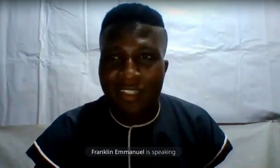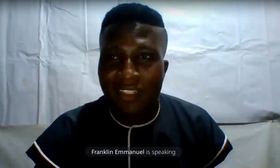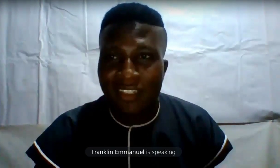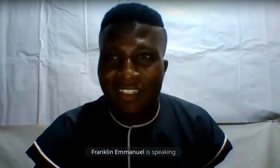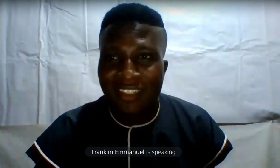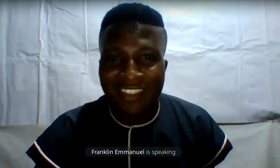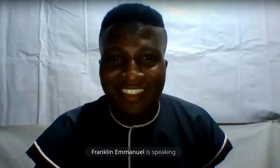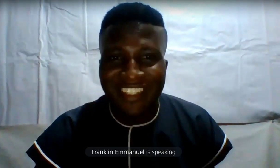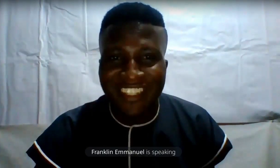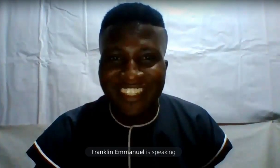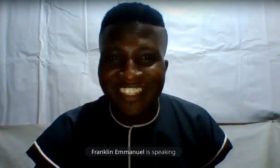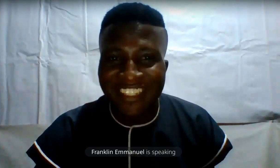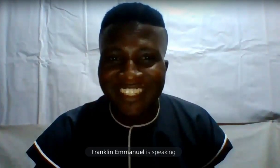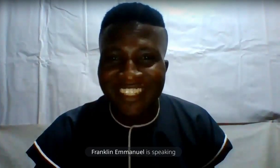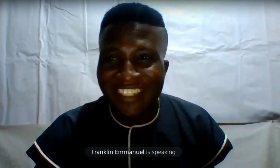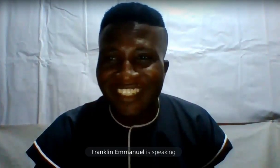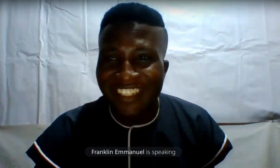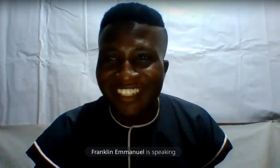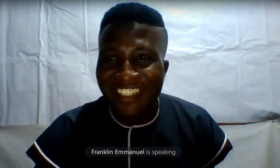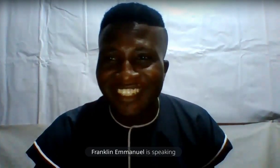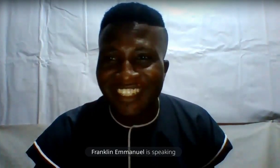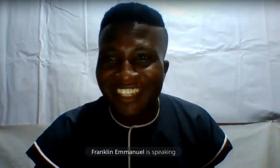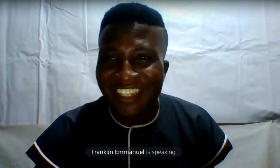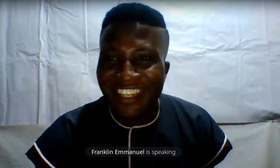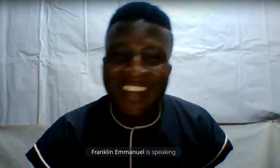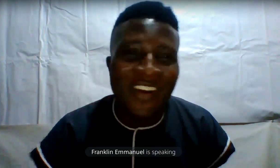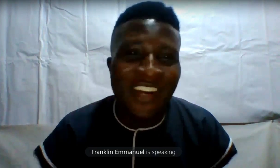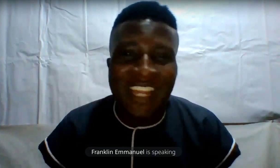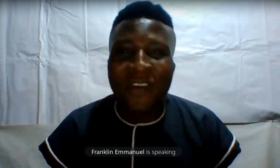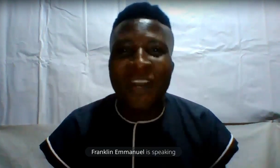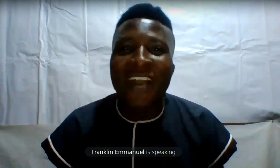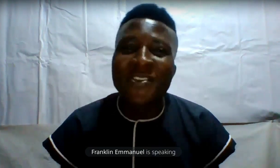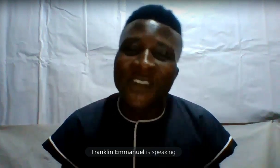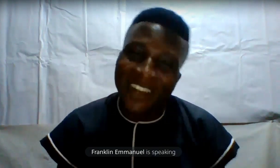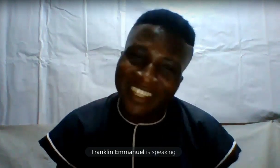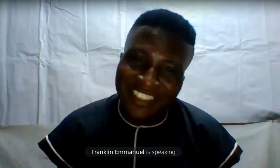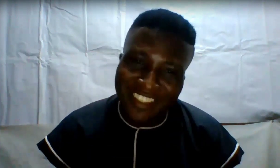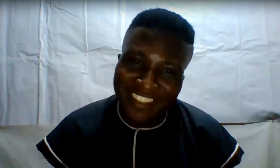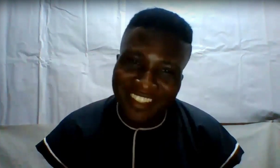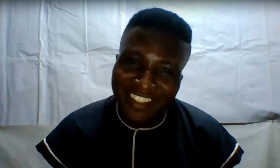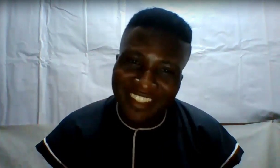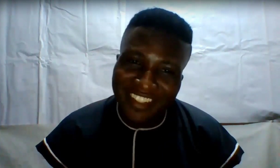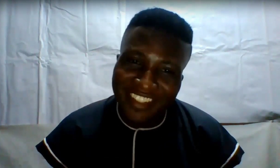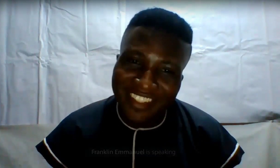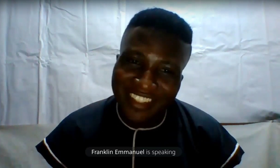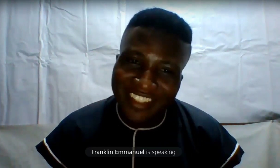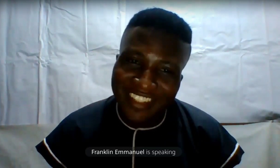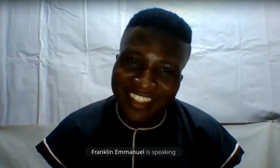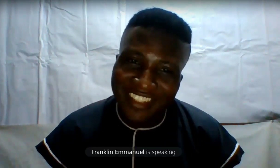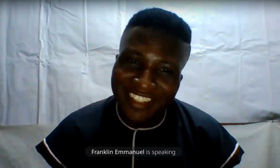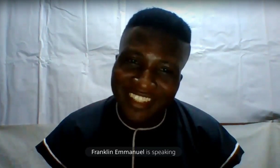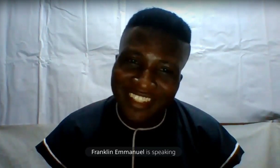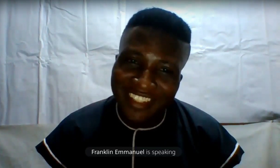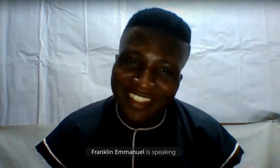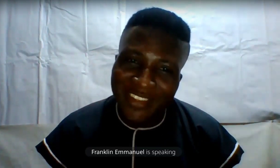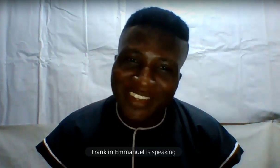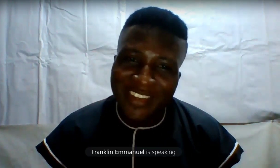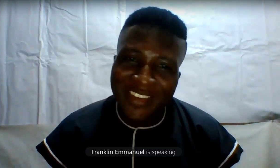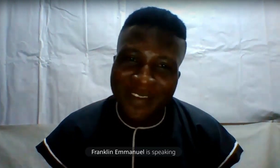Okay, how do you call it? I don't know, but I'm sure it's not Ibitu. Okay, when she comes out, she'll tell us how it is called. All